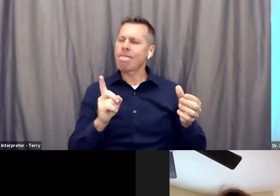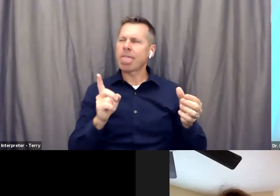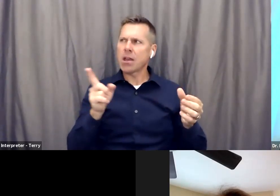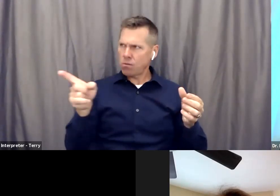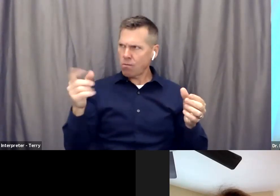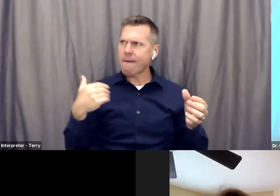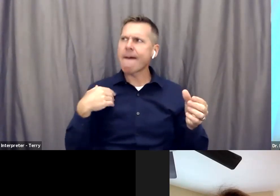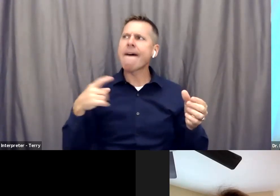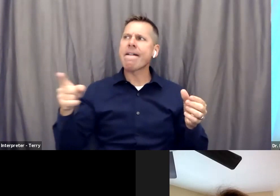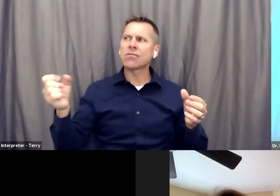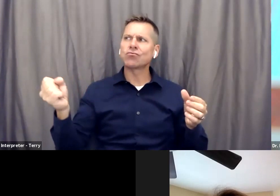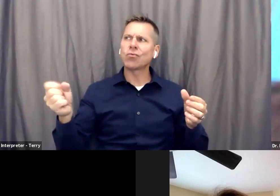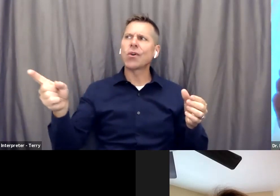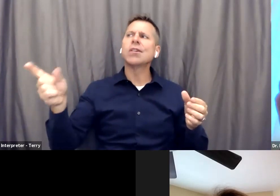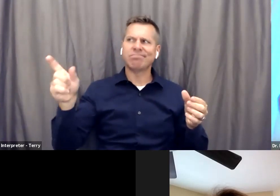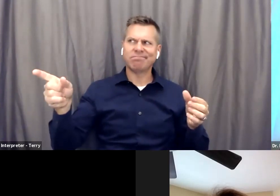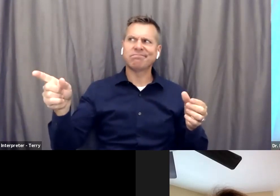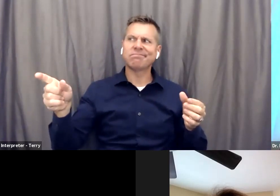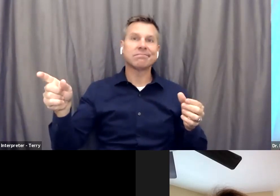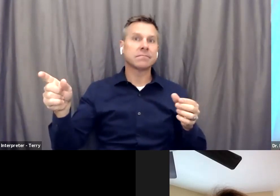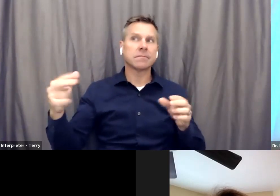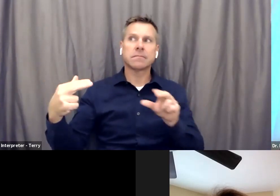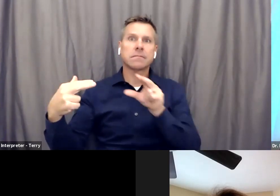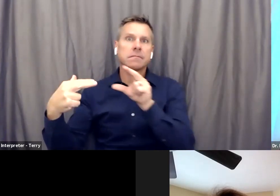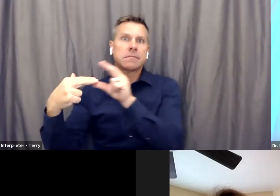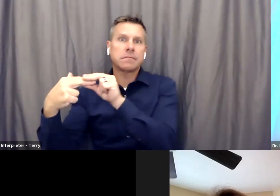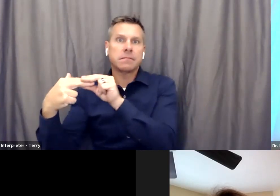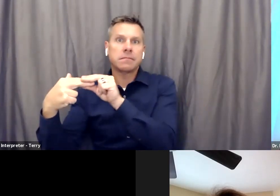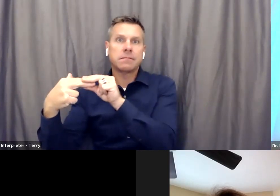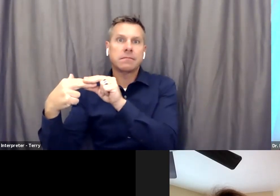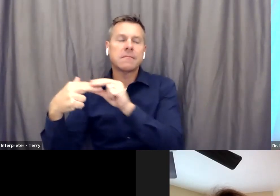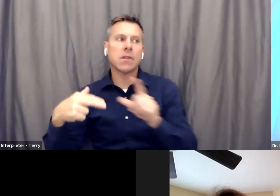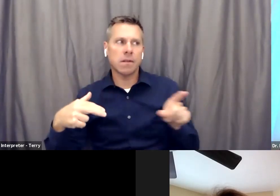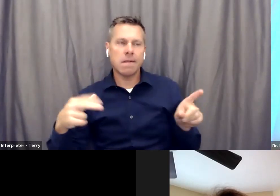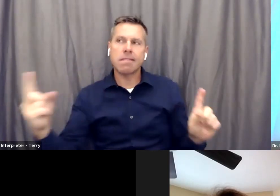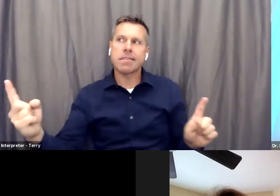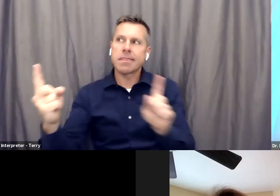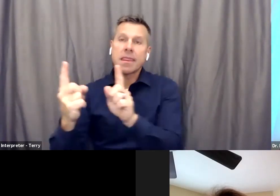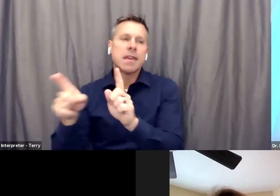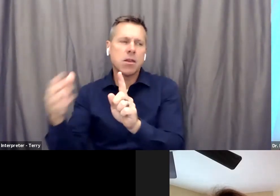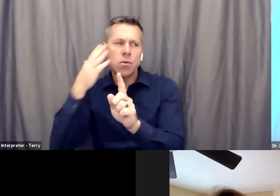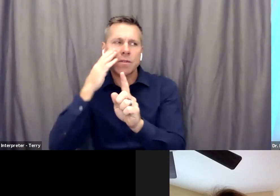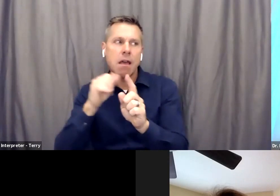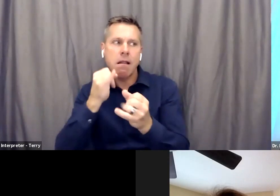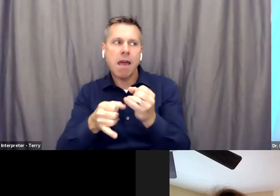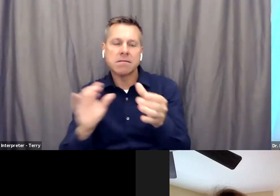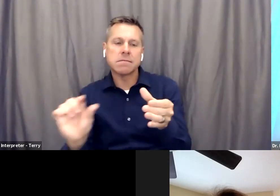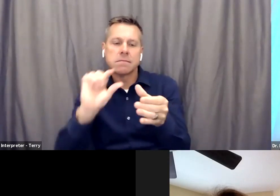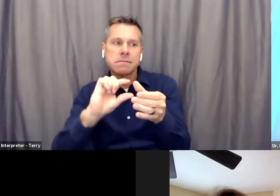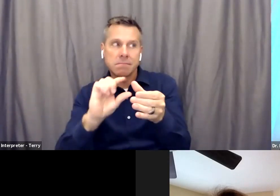has stronger glue, right? And so you connect them to somebody else who